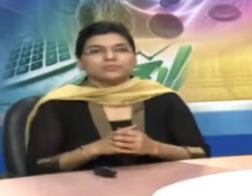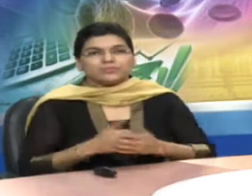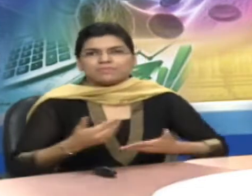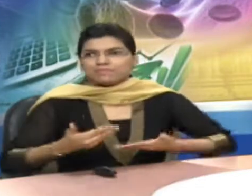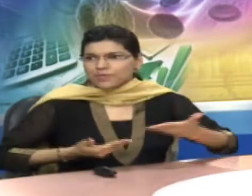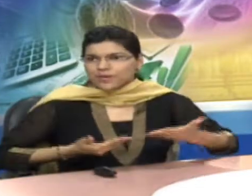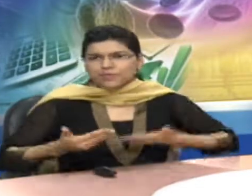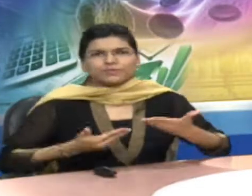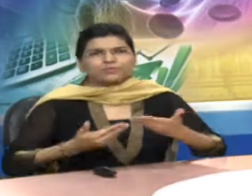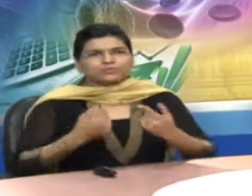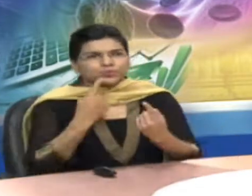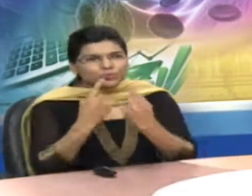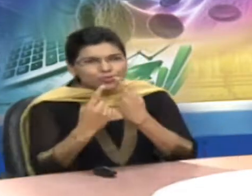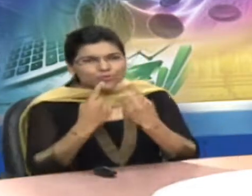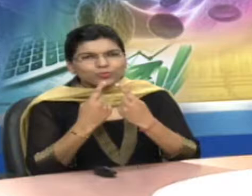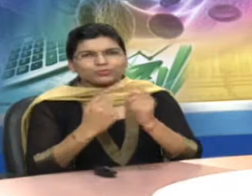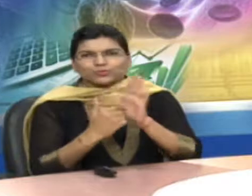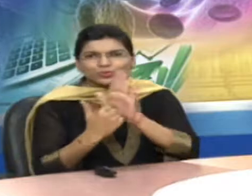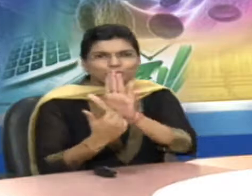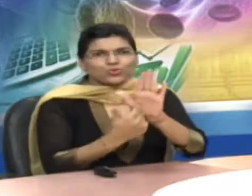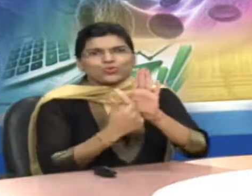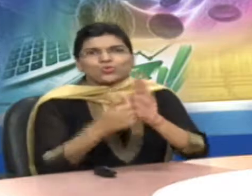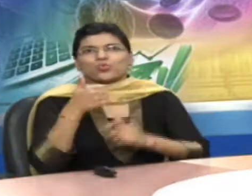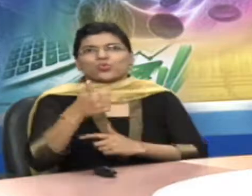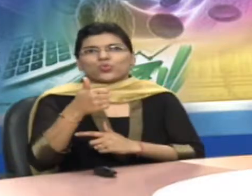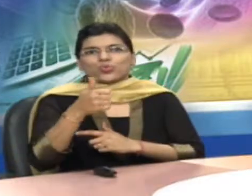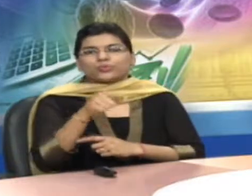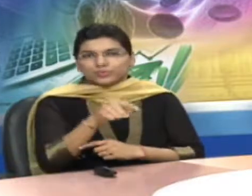Eleventh word is behave.